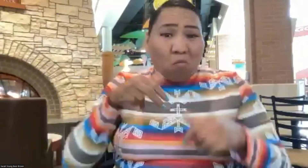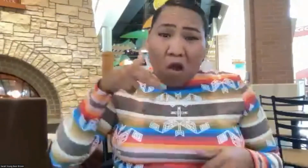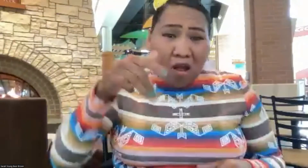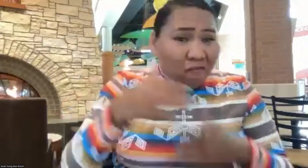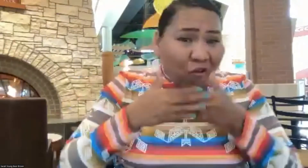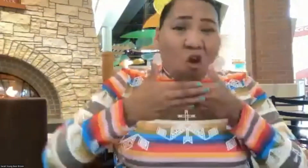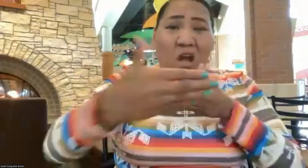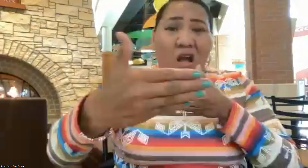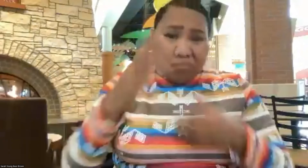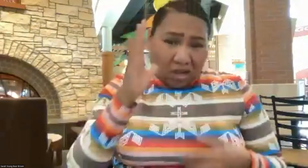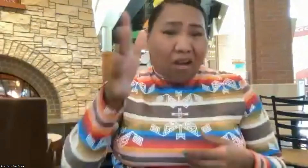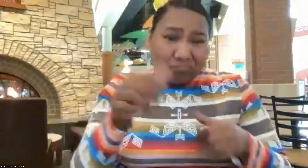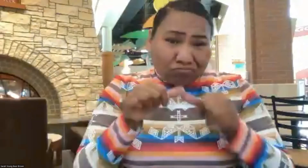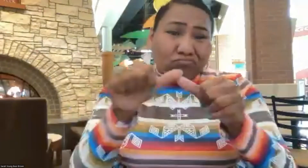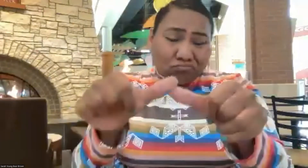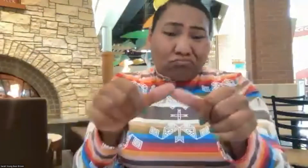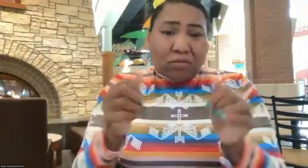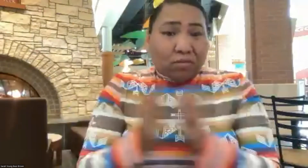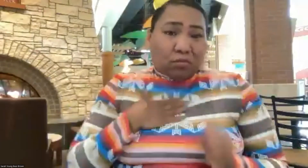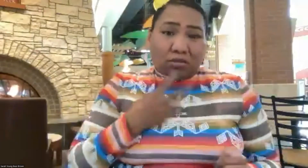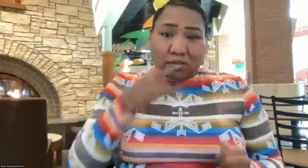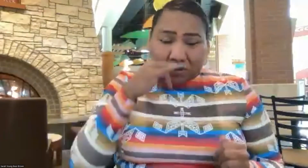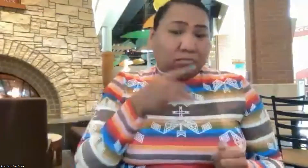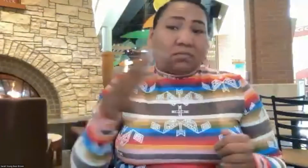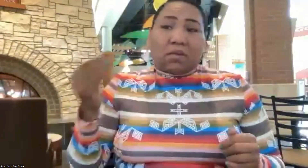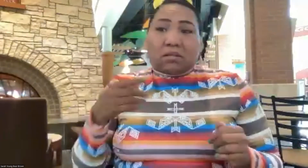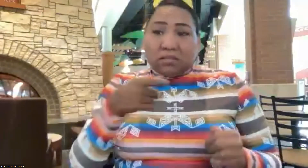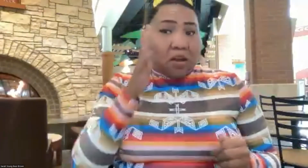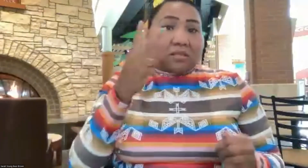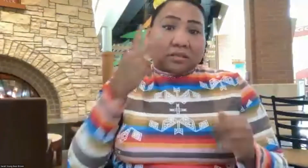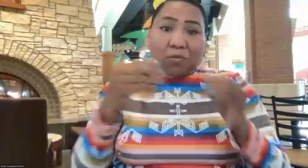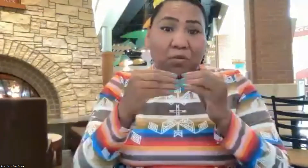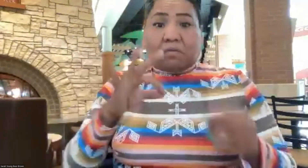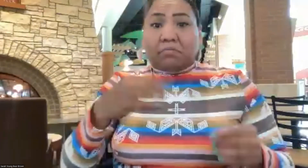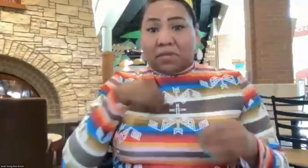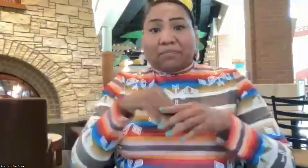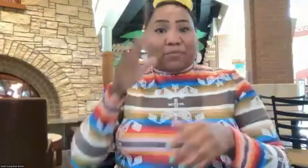And it takes effort to put one foot in front of the other